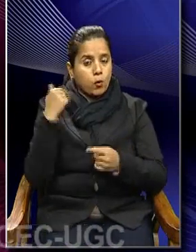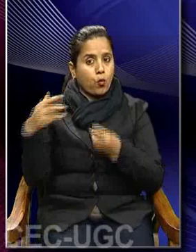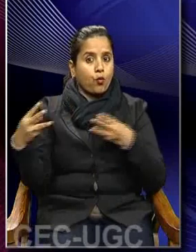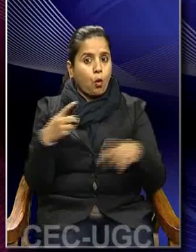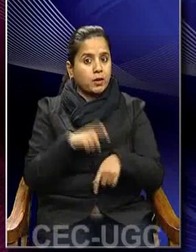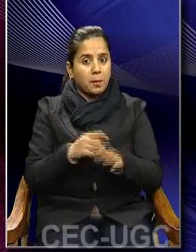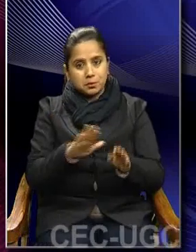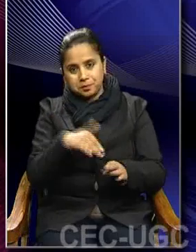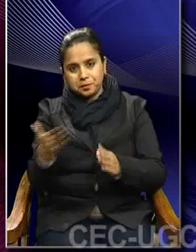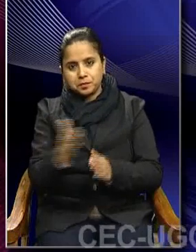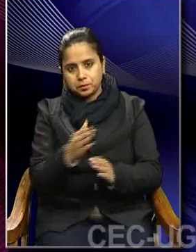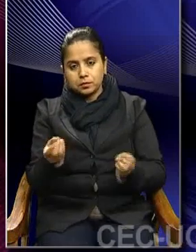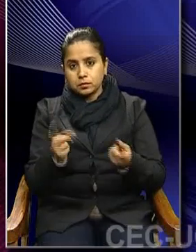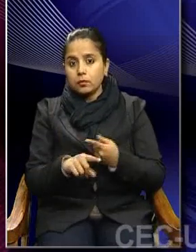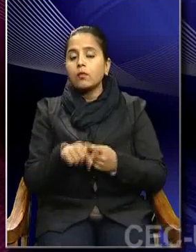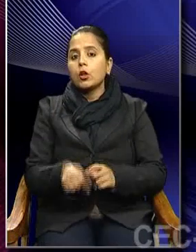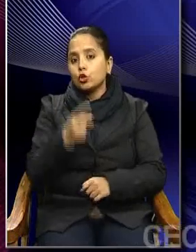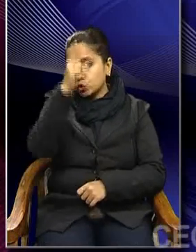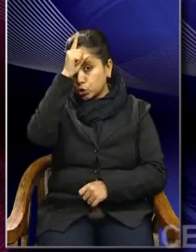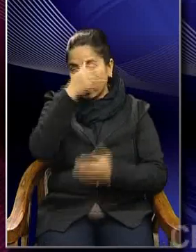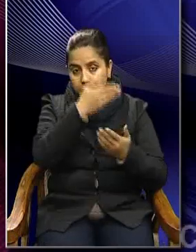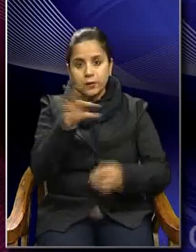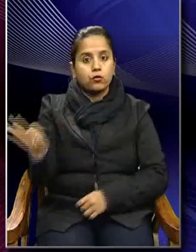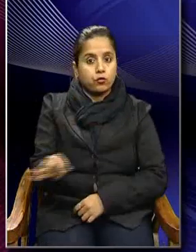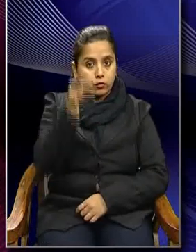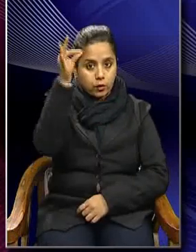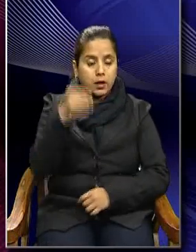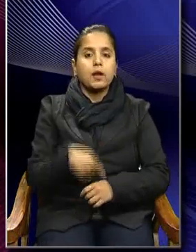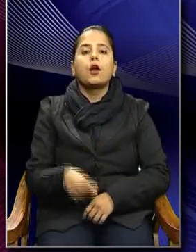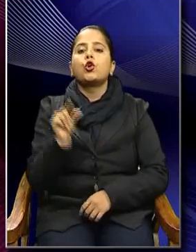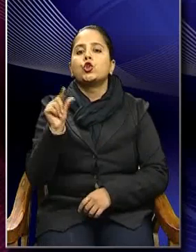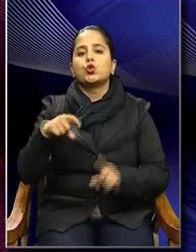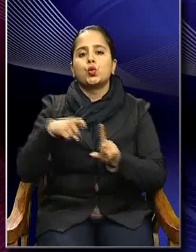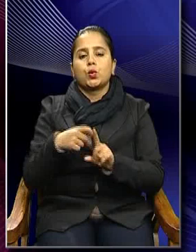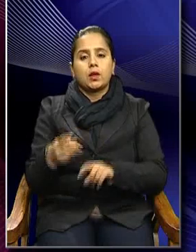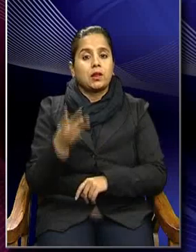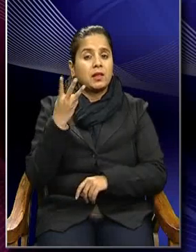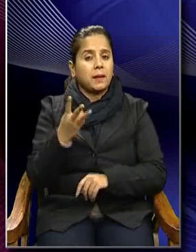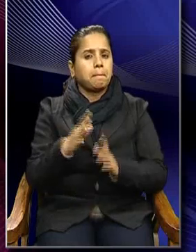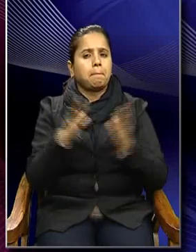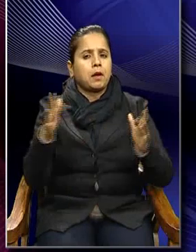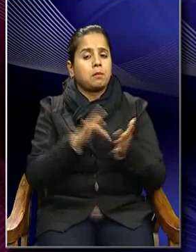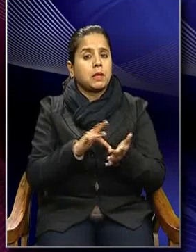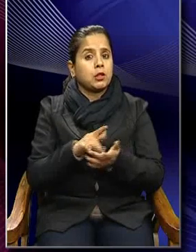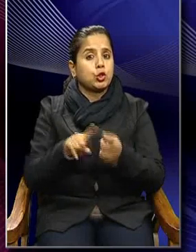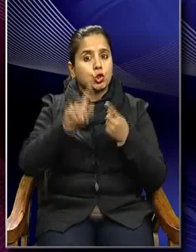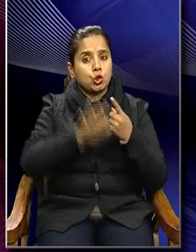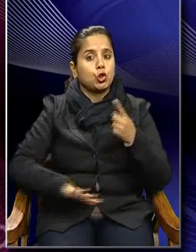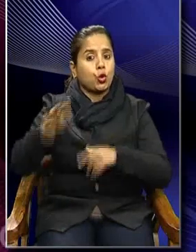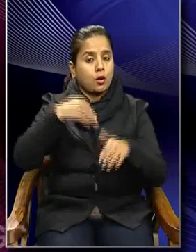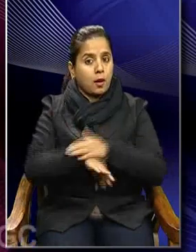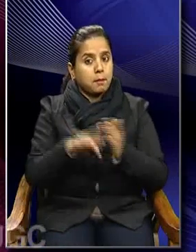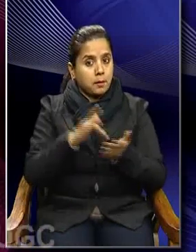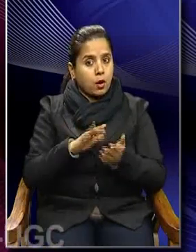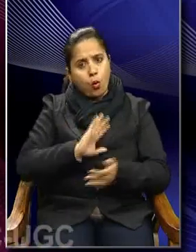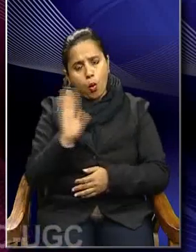To begin with, Germany, France, and Britain, the three major powers in Europe,